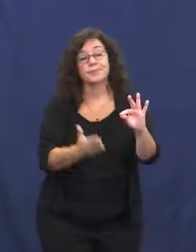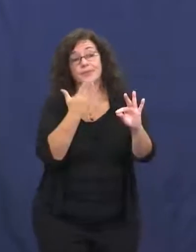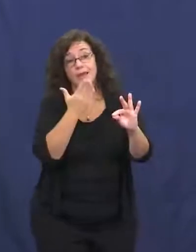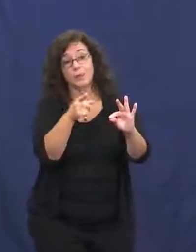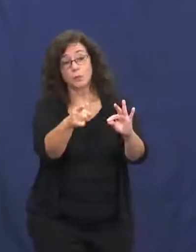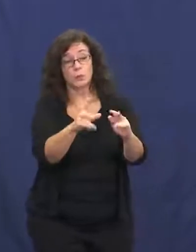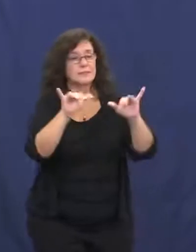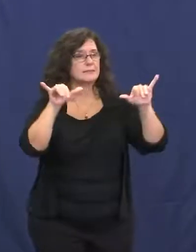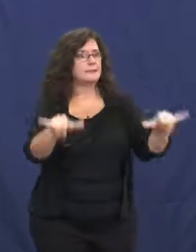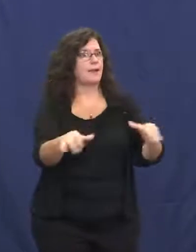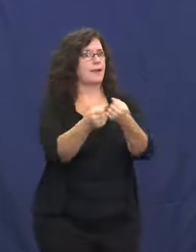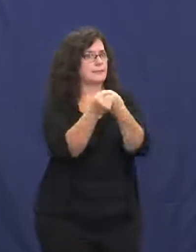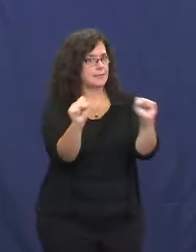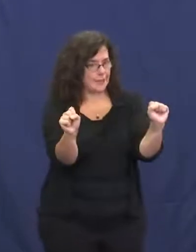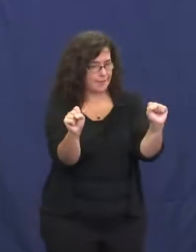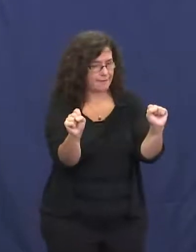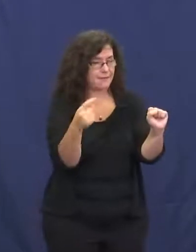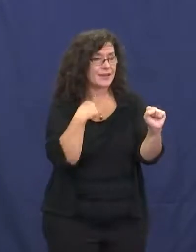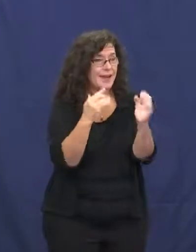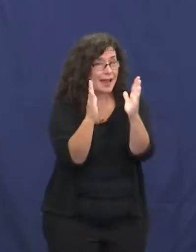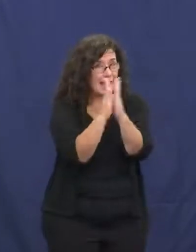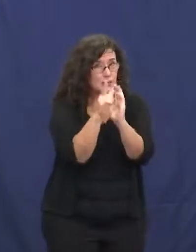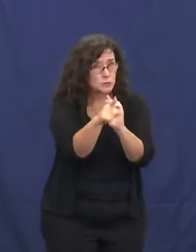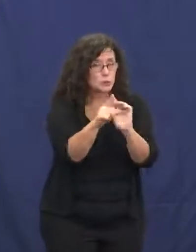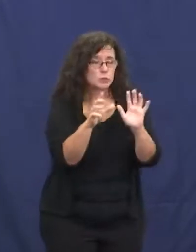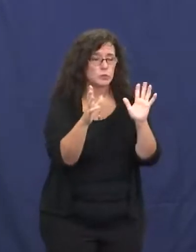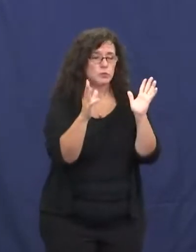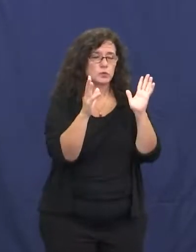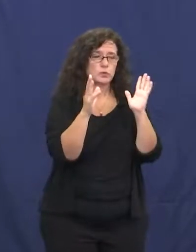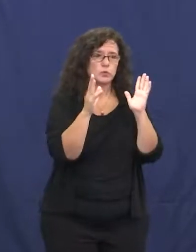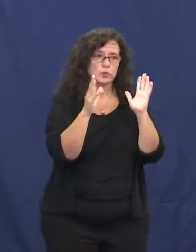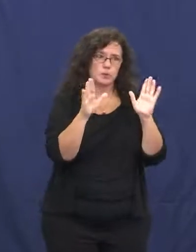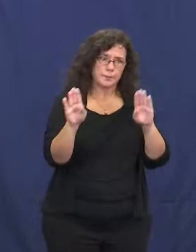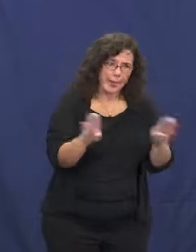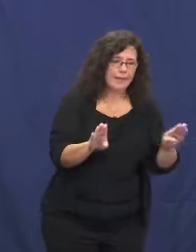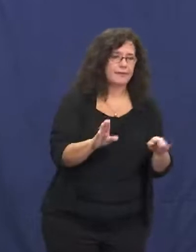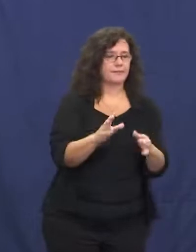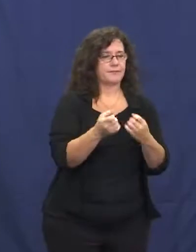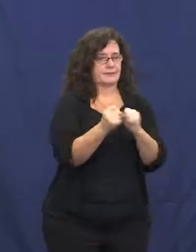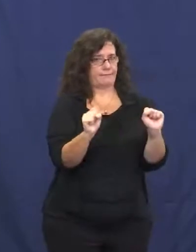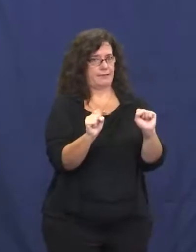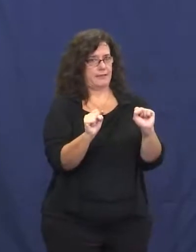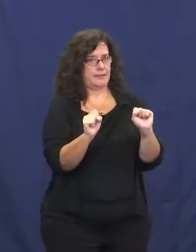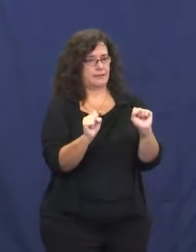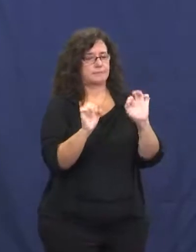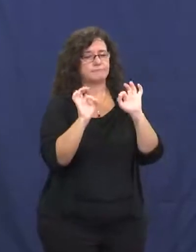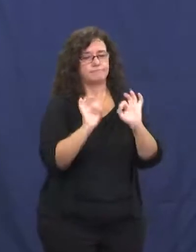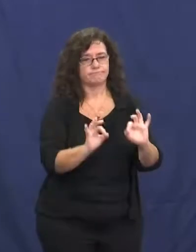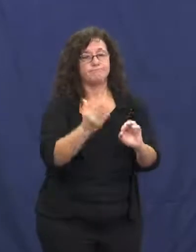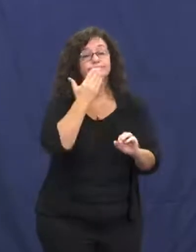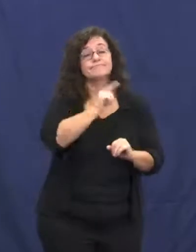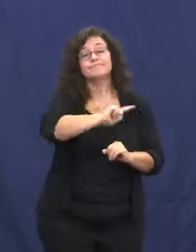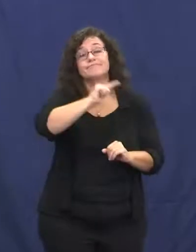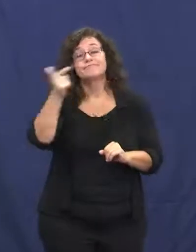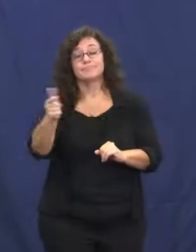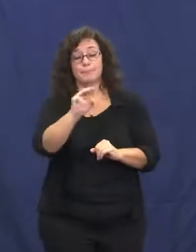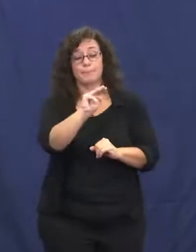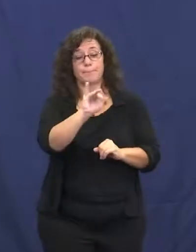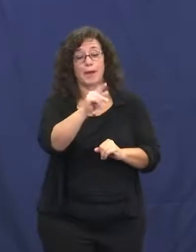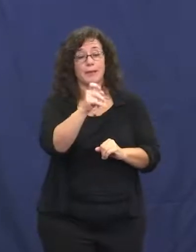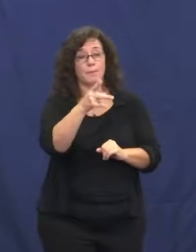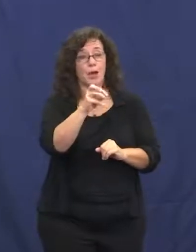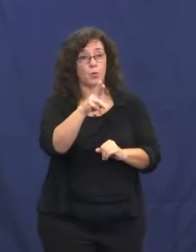safe, and I will ask you to act safe. And it is now my pleasure to introduce Mr. Mike Powers, the